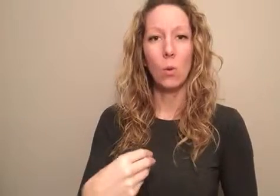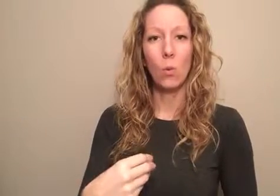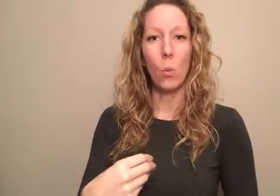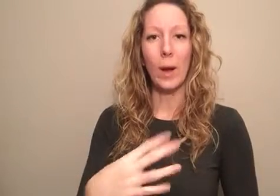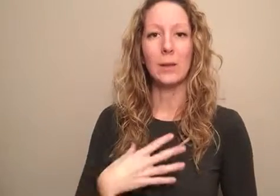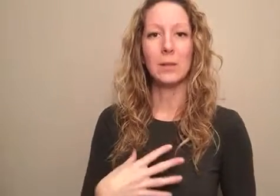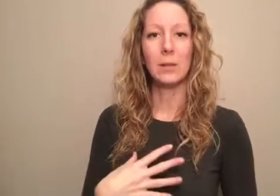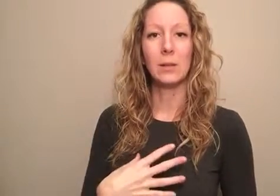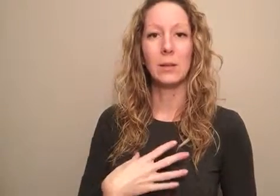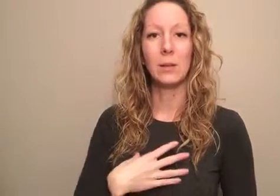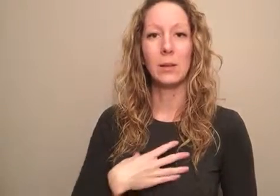white,